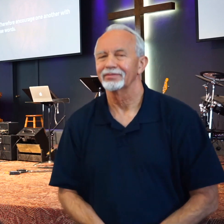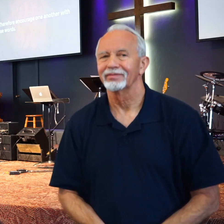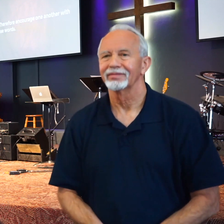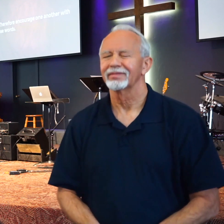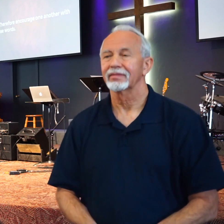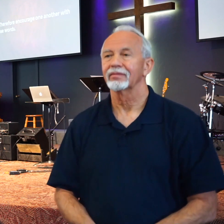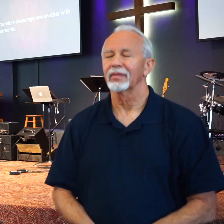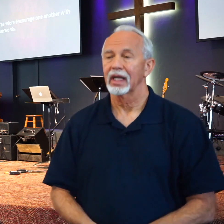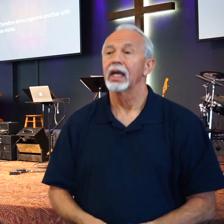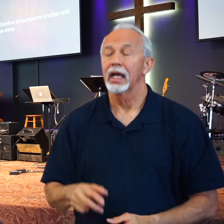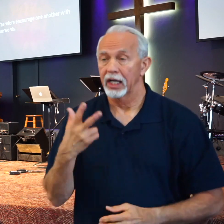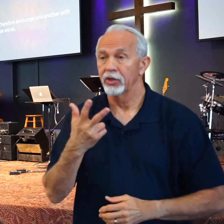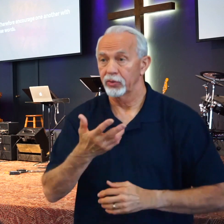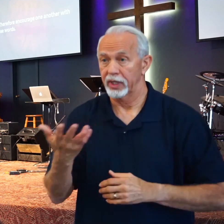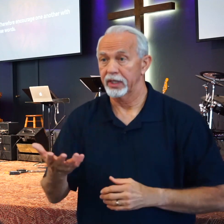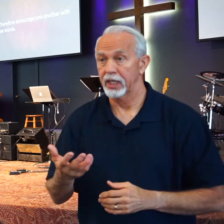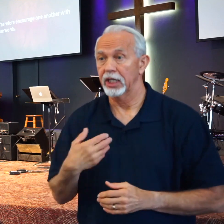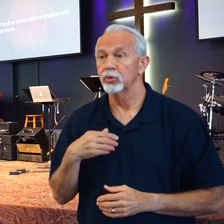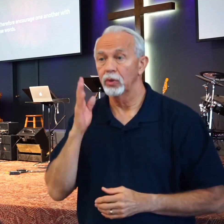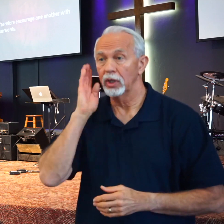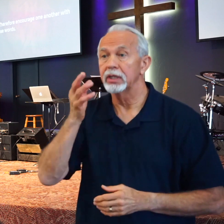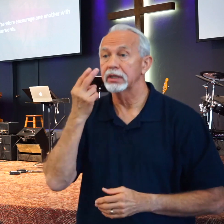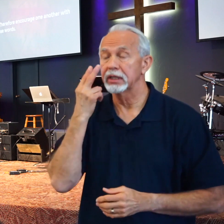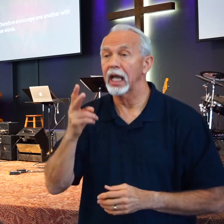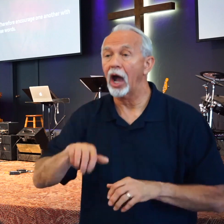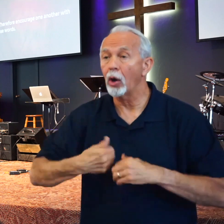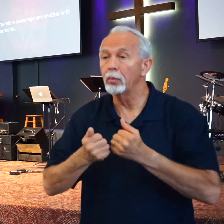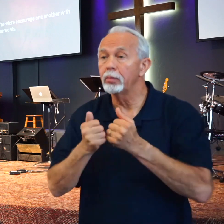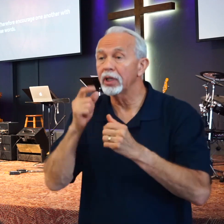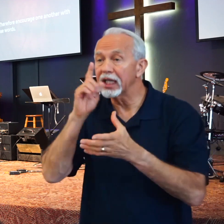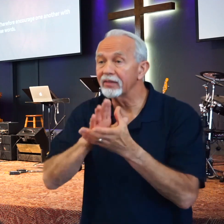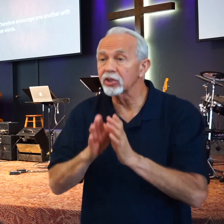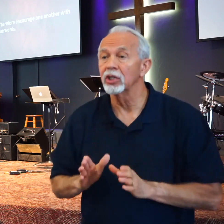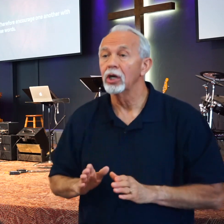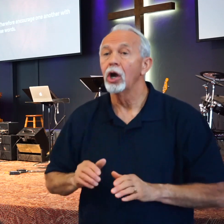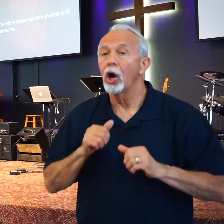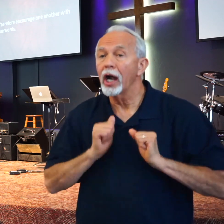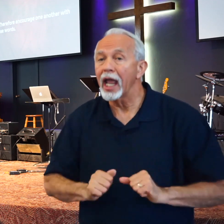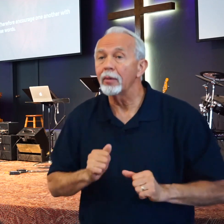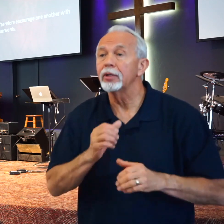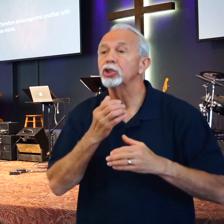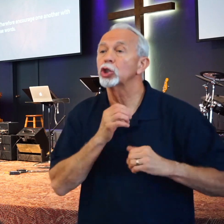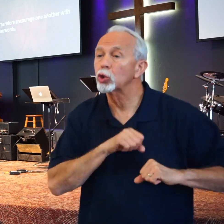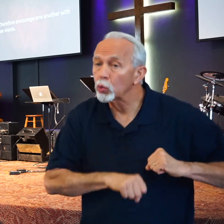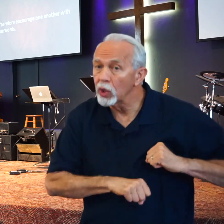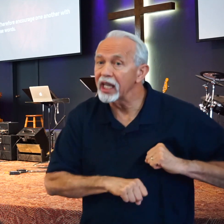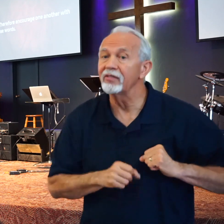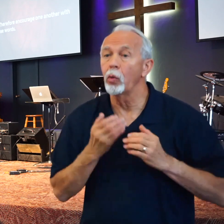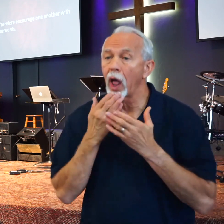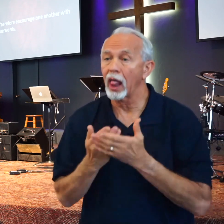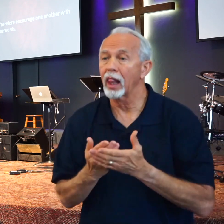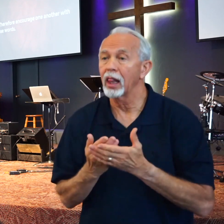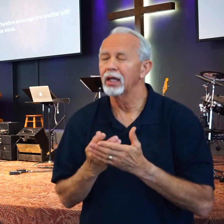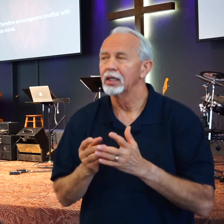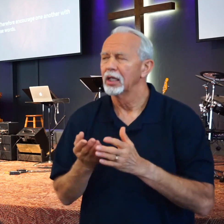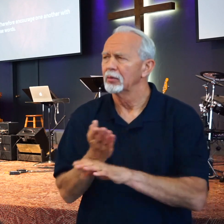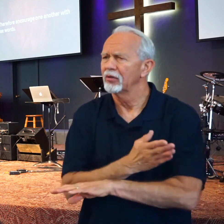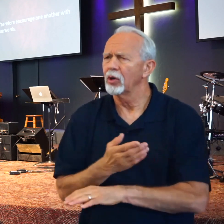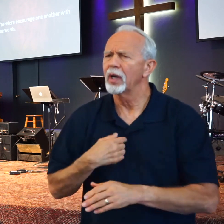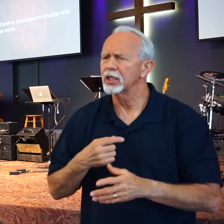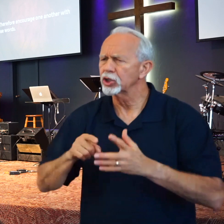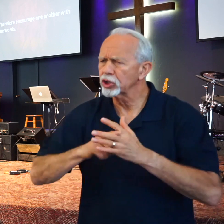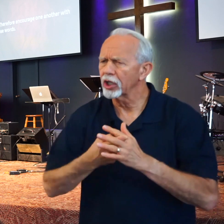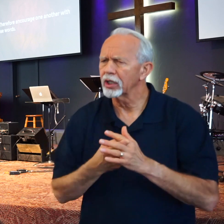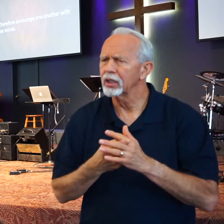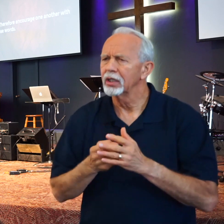In three moves, we're going to see how believers are able to grieve well. But before we get started, I just want to give you a